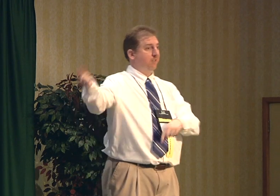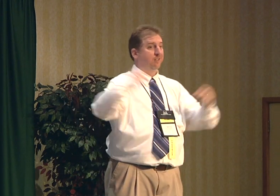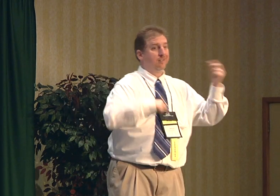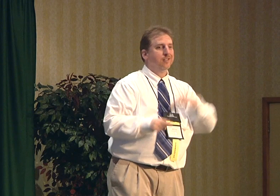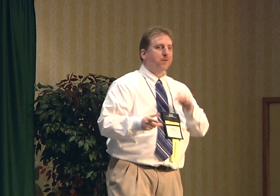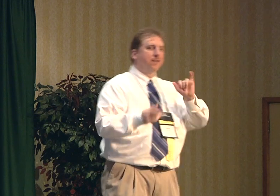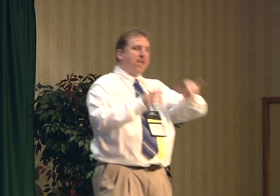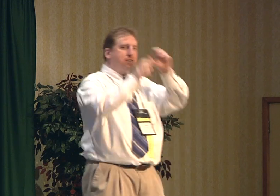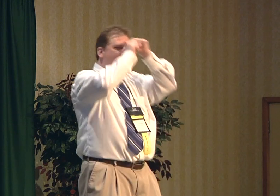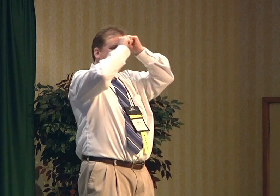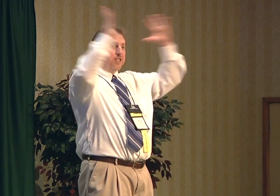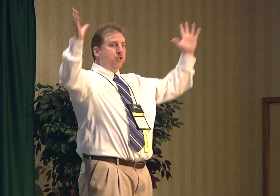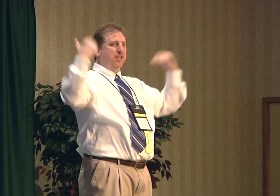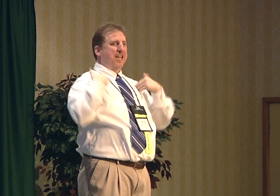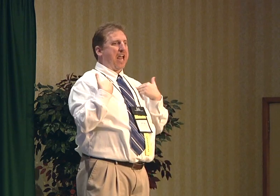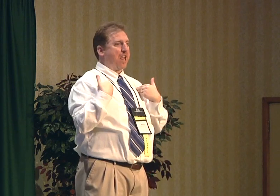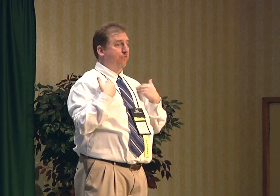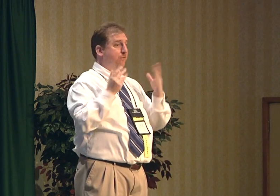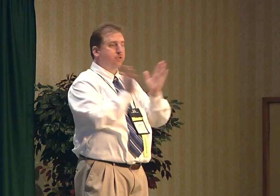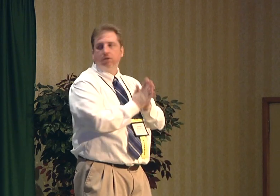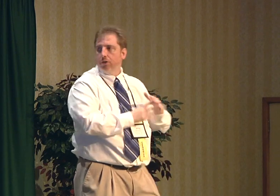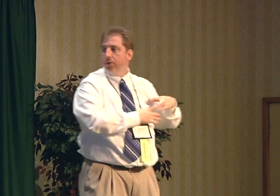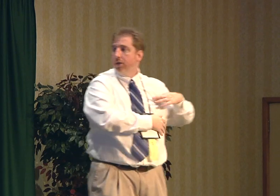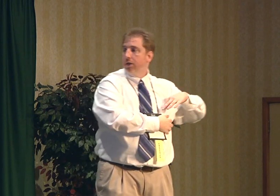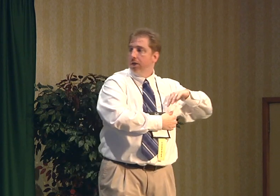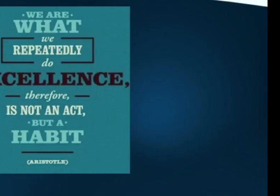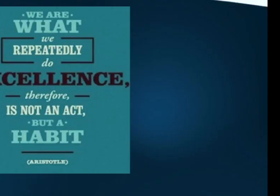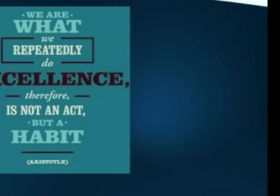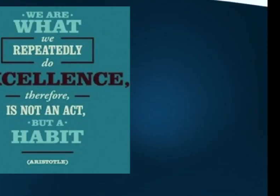regular practice. So that's the vision that I have.